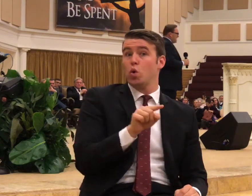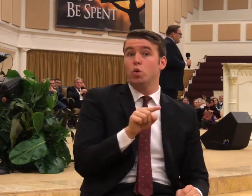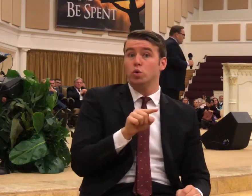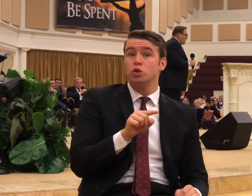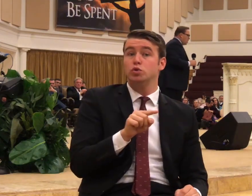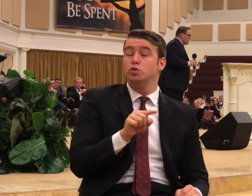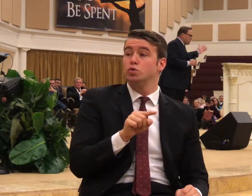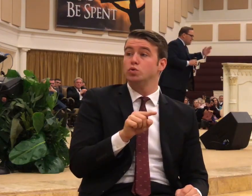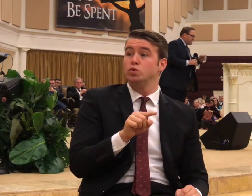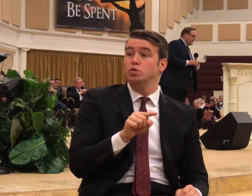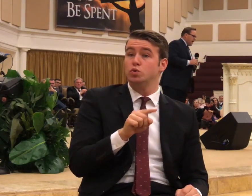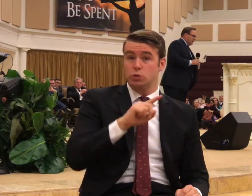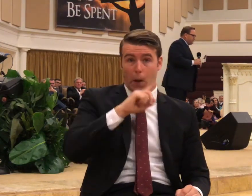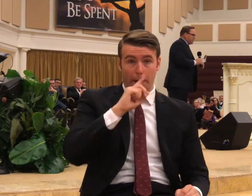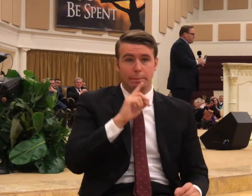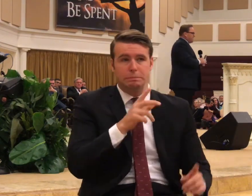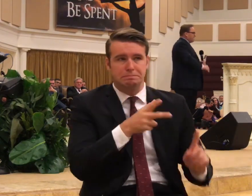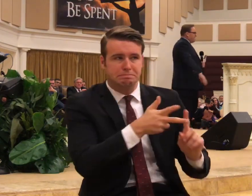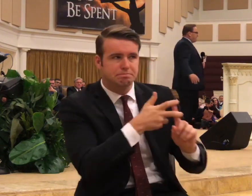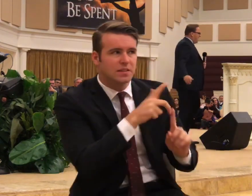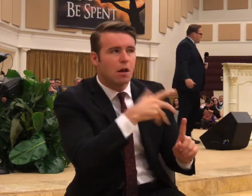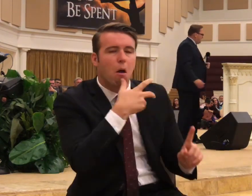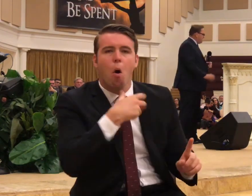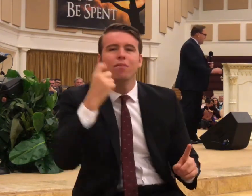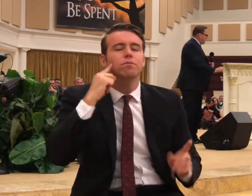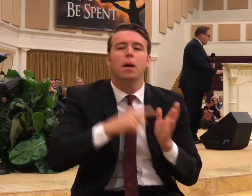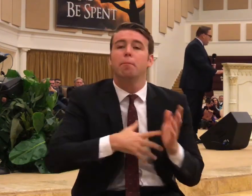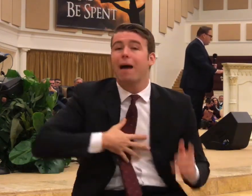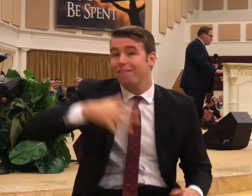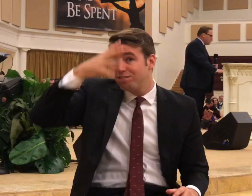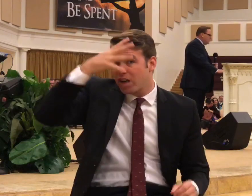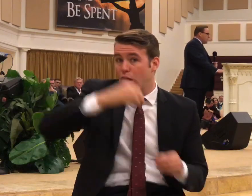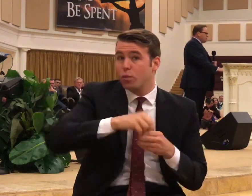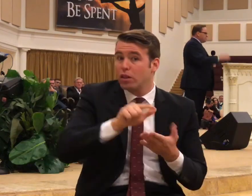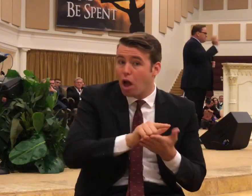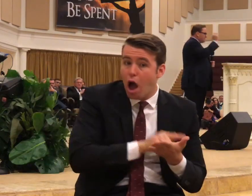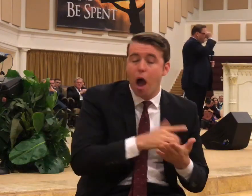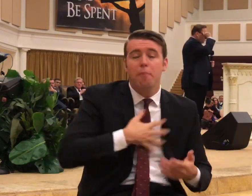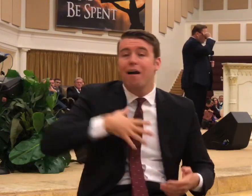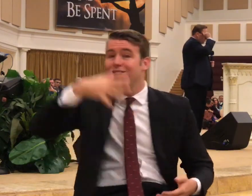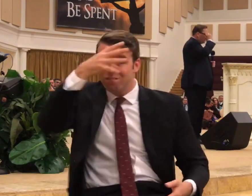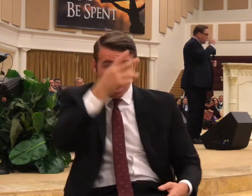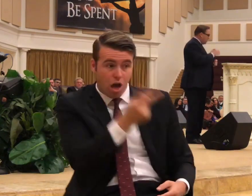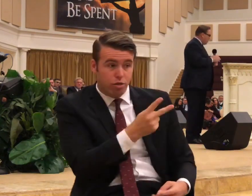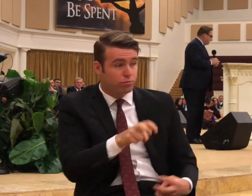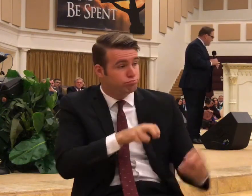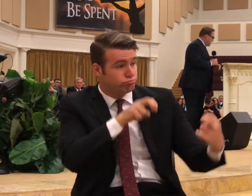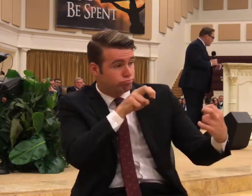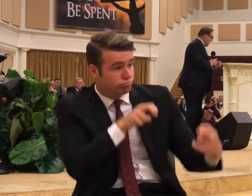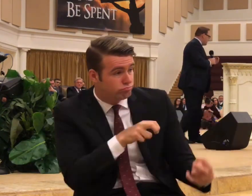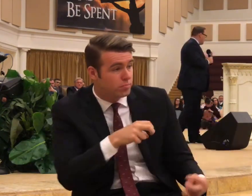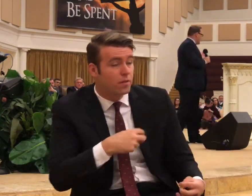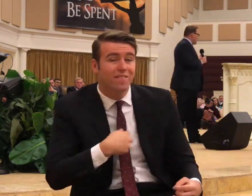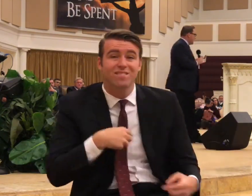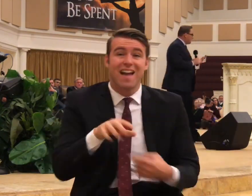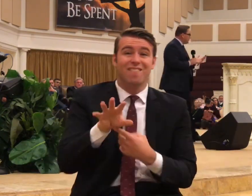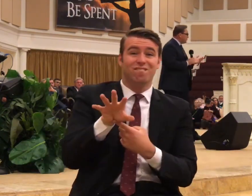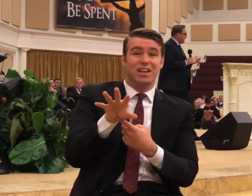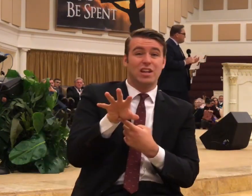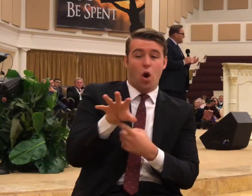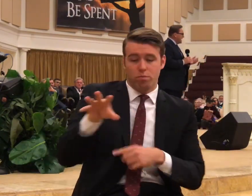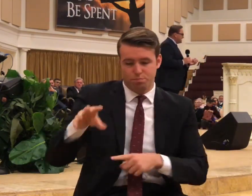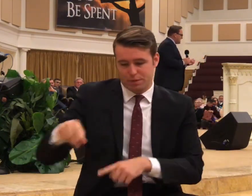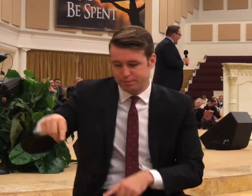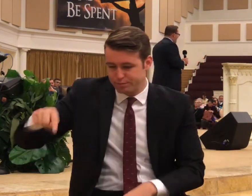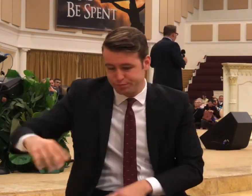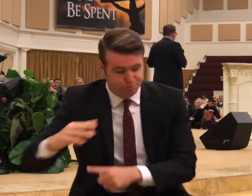these older men of God, if you were to take my father-in-law, and you would sit them in a room and turn on a video camera and begin to interview